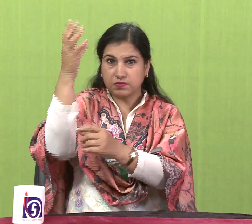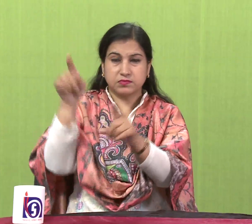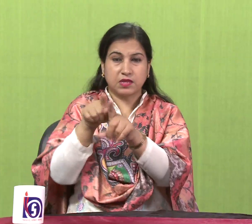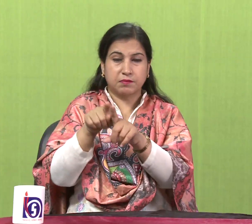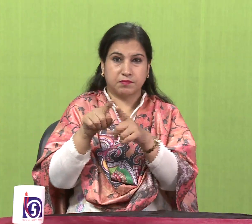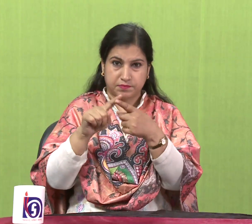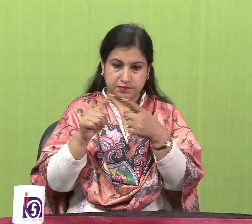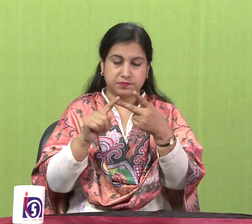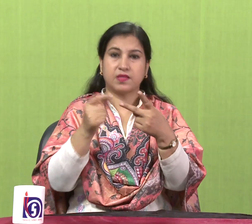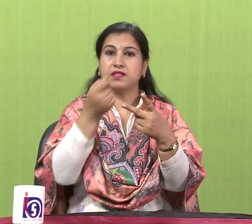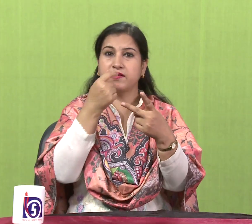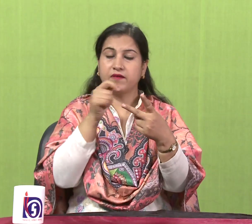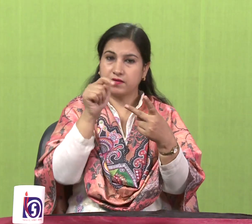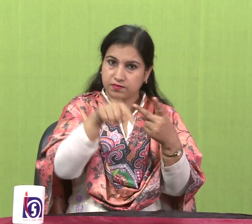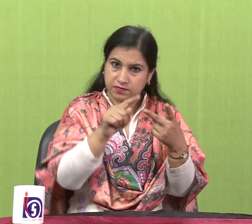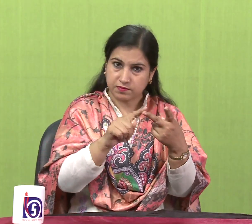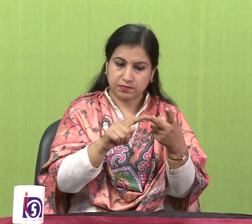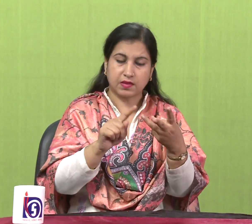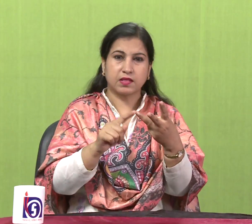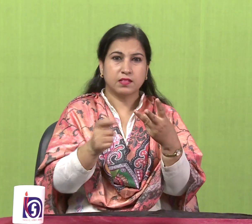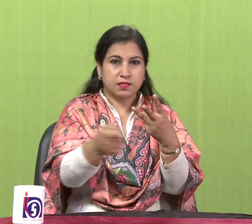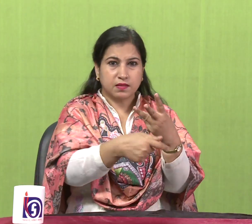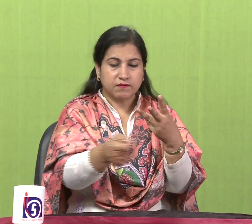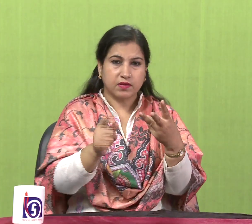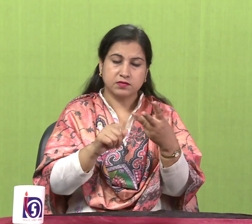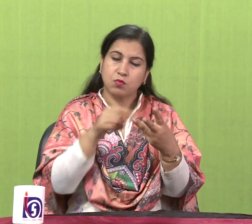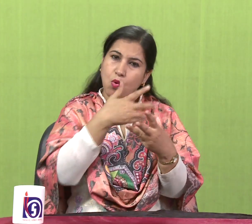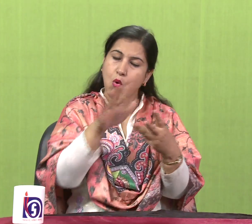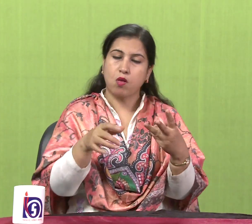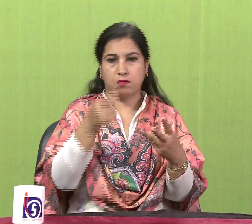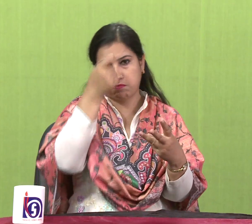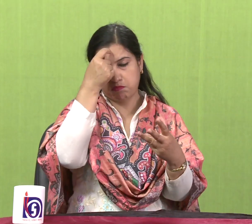fertilizers, pesticides, etc.,